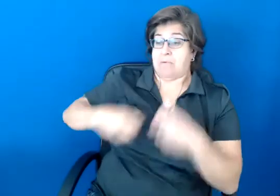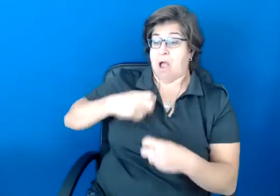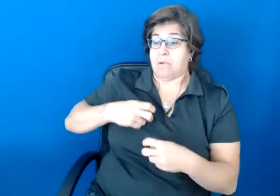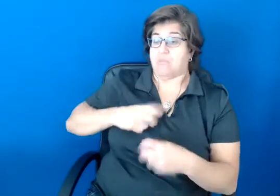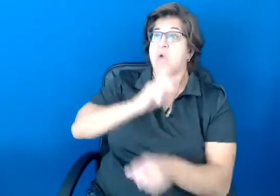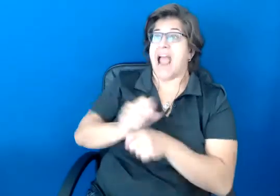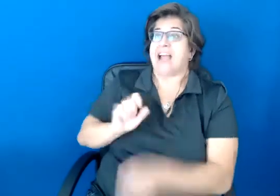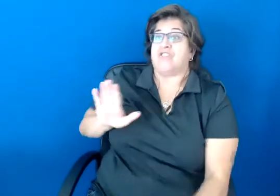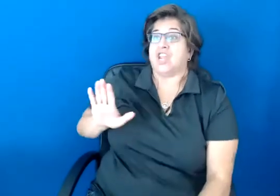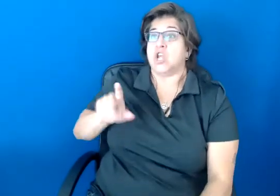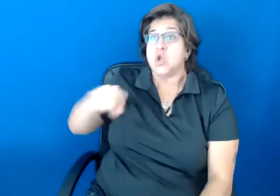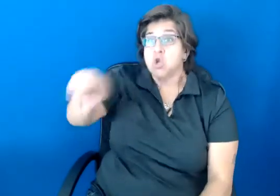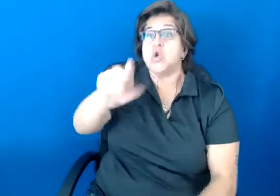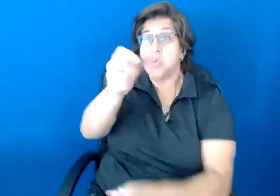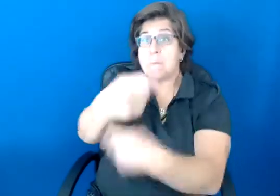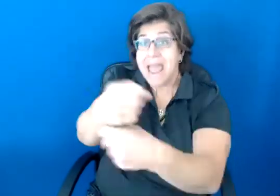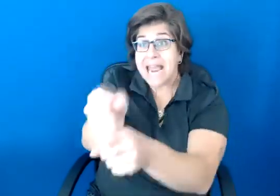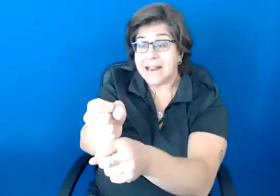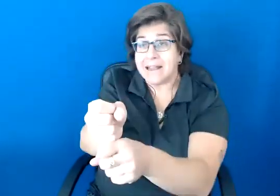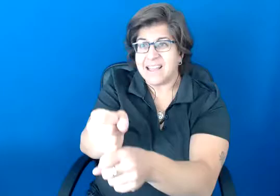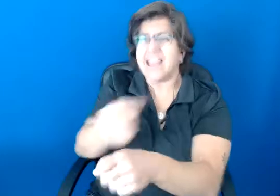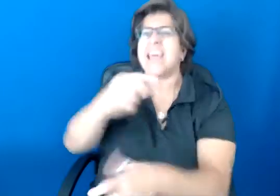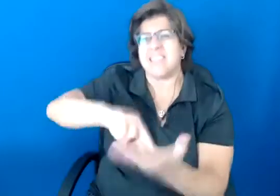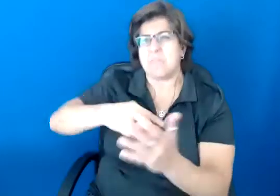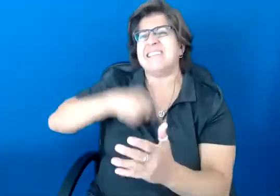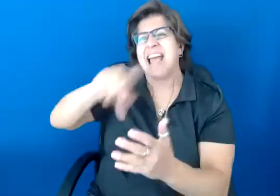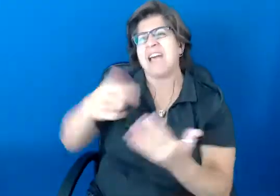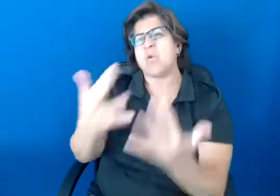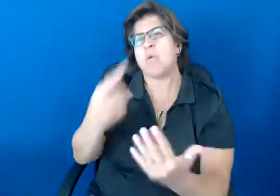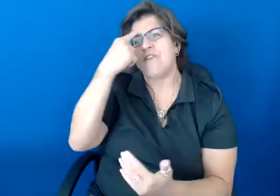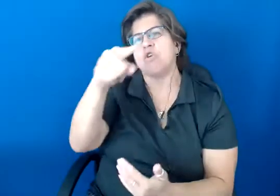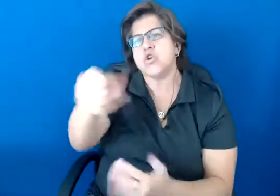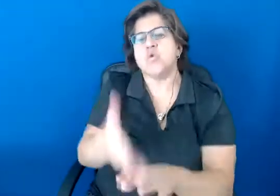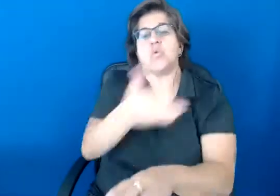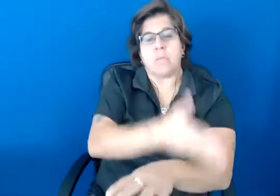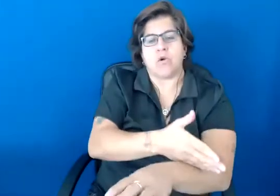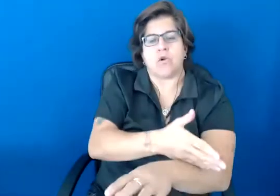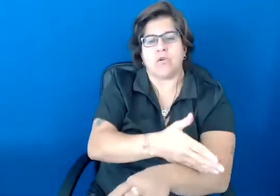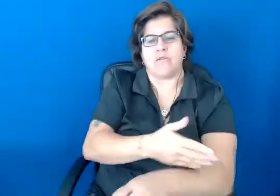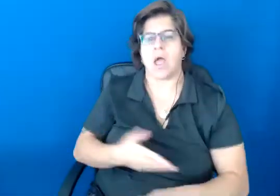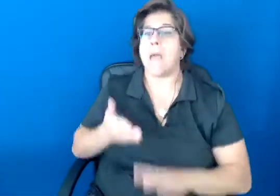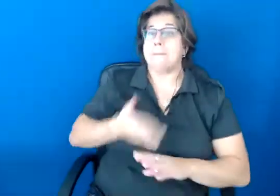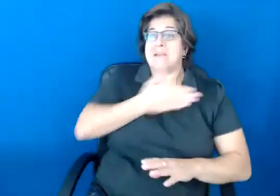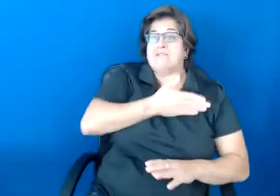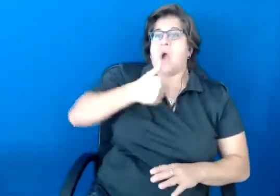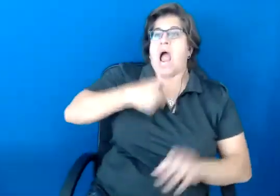making, I'd have to wait for you to get better before I got better.